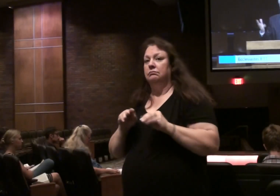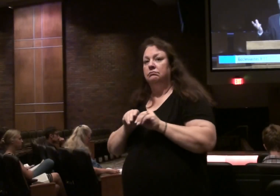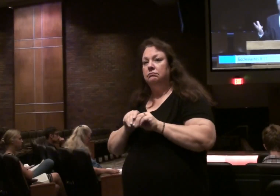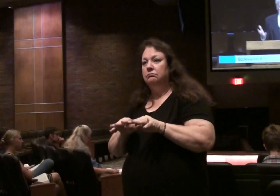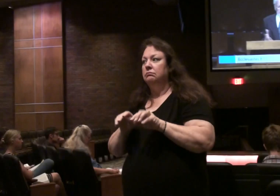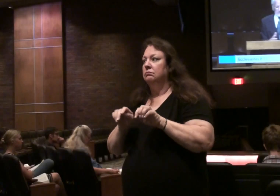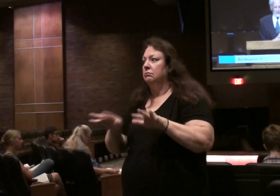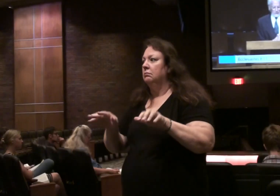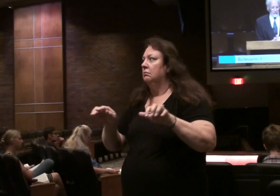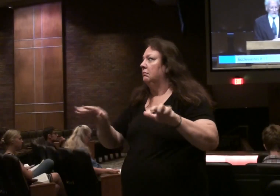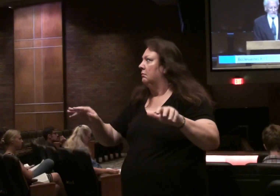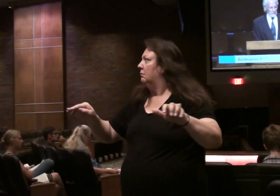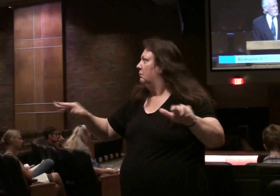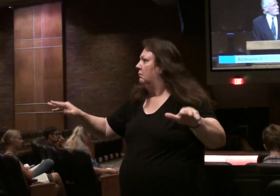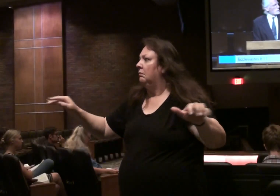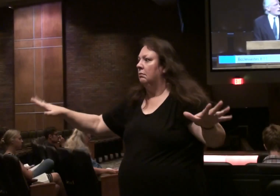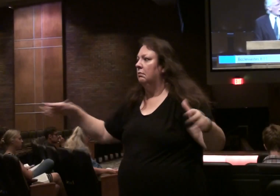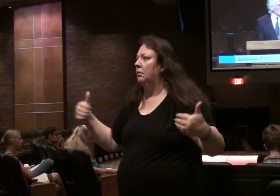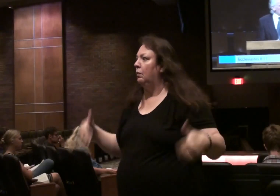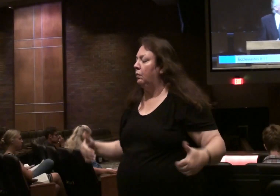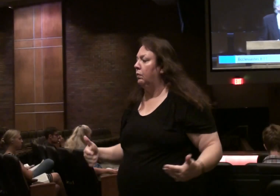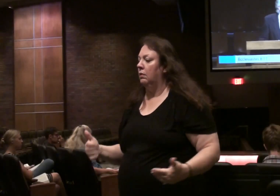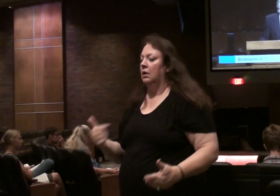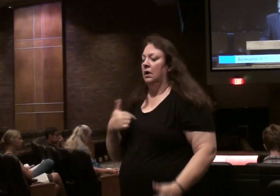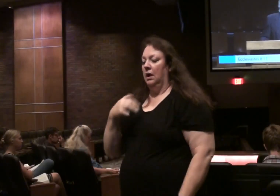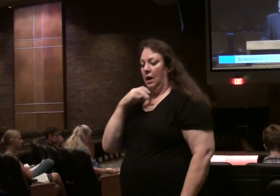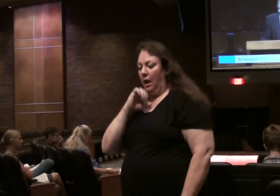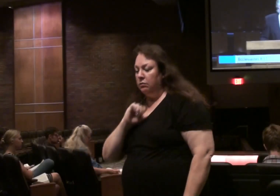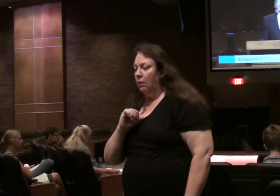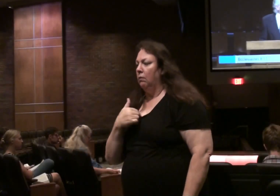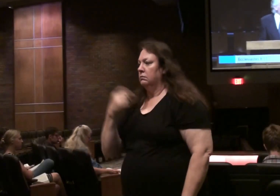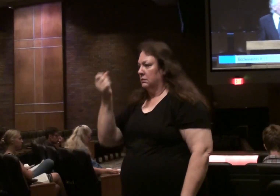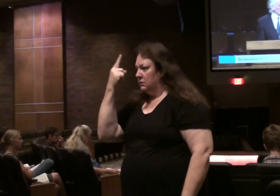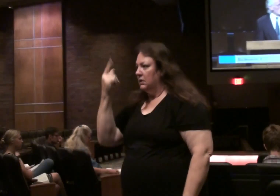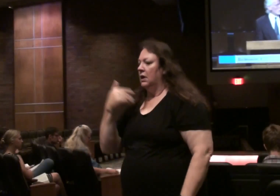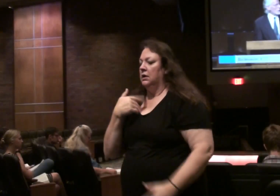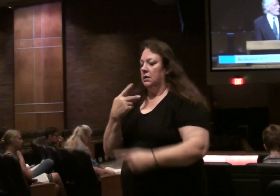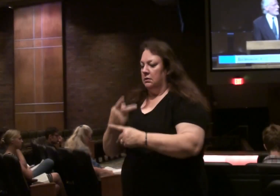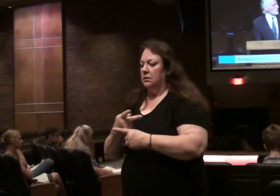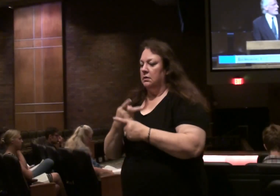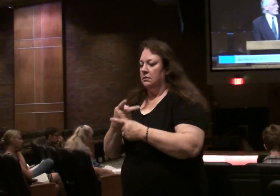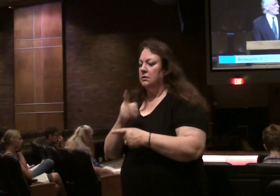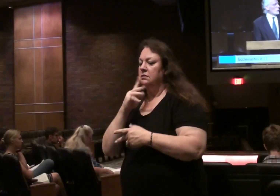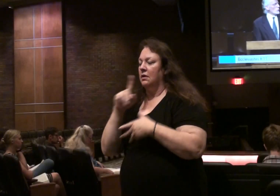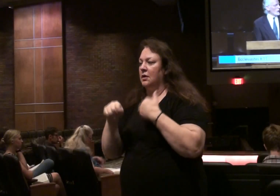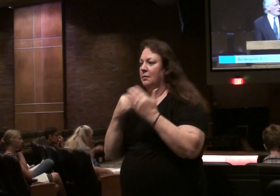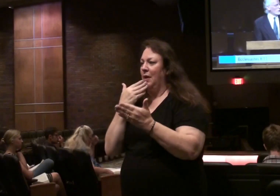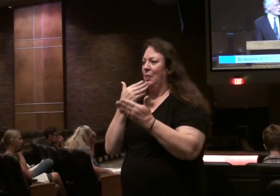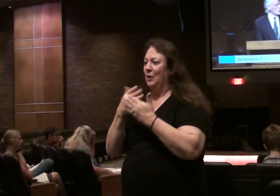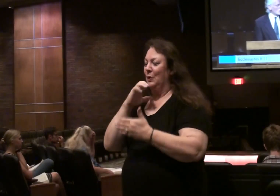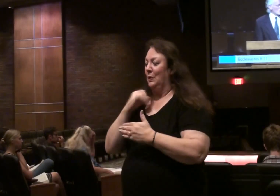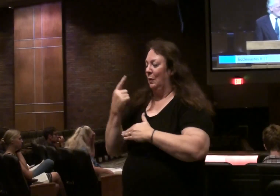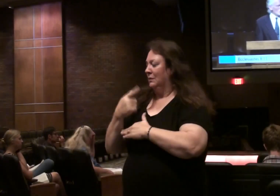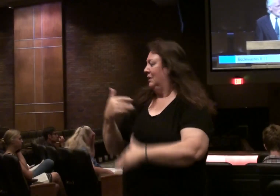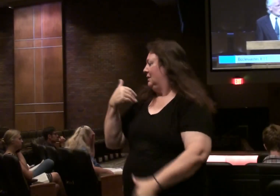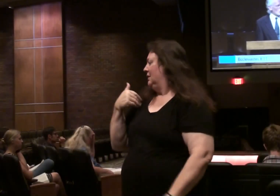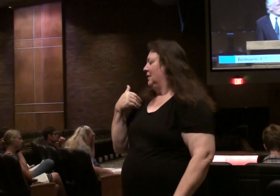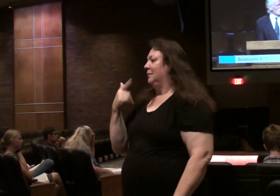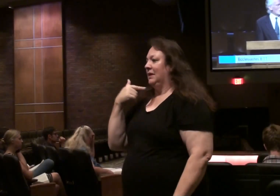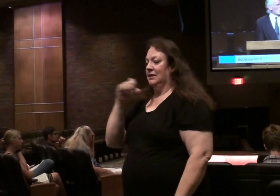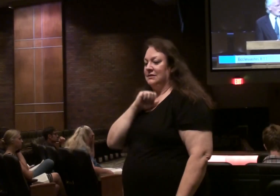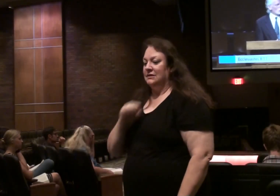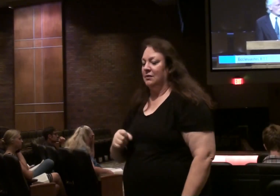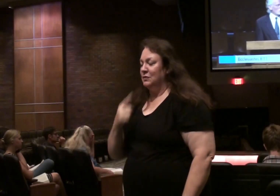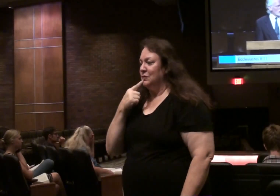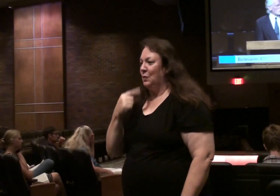spreads. You know, I'm old, and I realize we have to be careful about talking about the good old days, because Solomon told